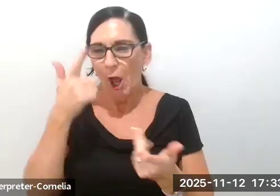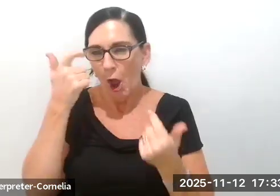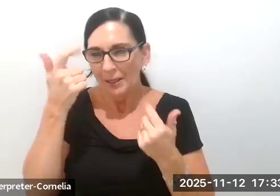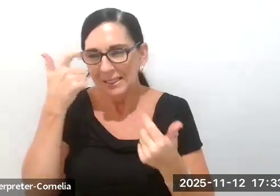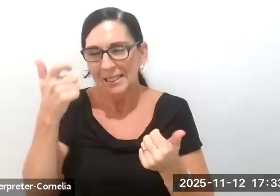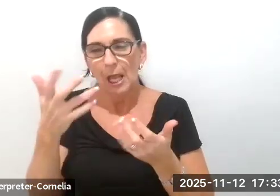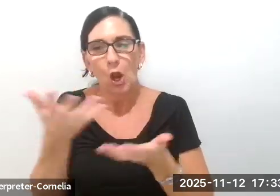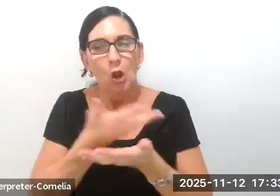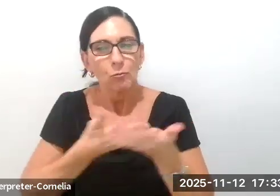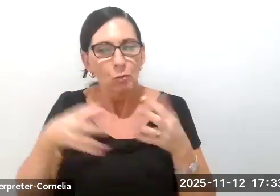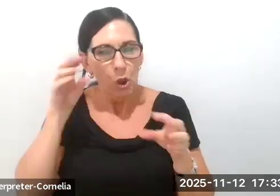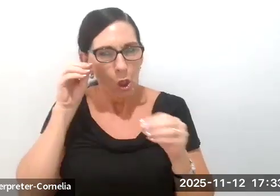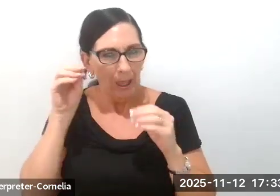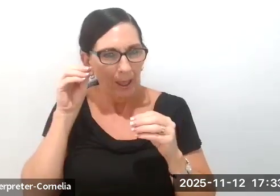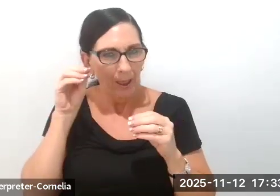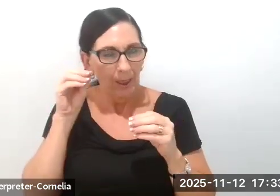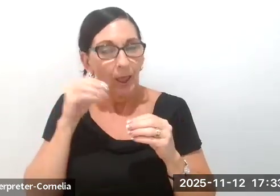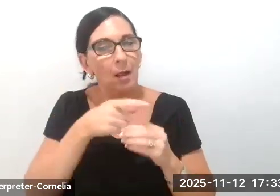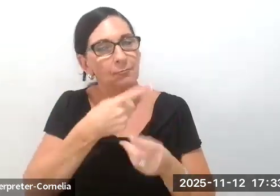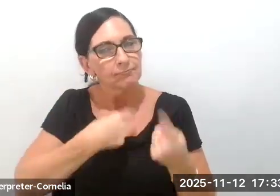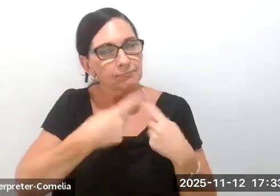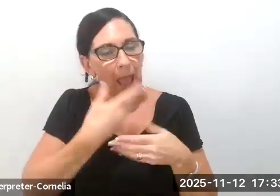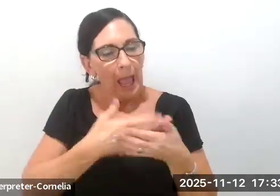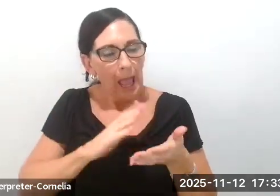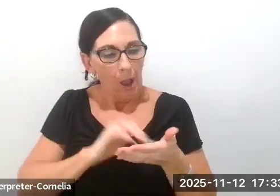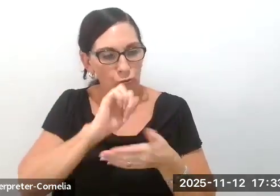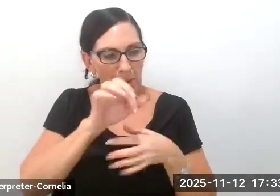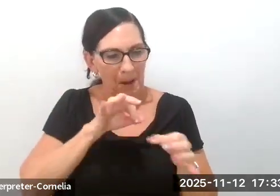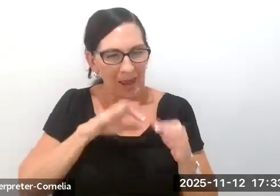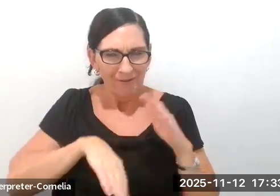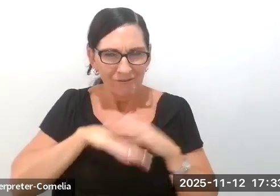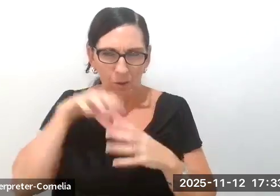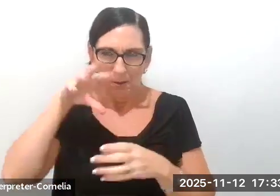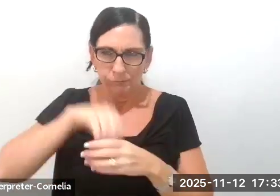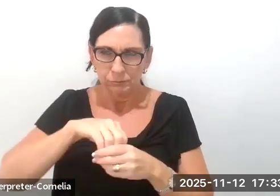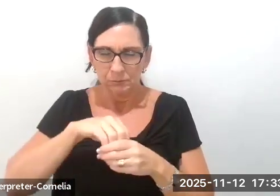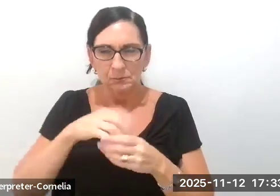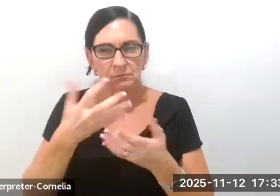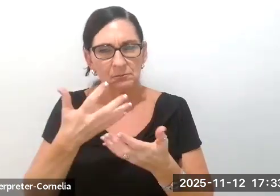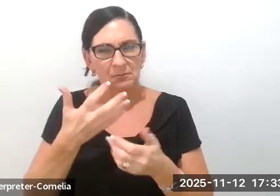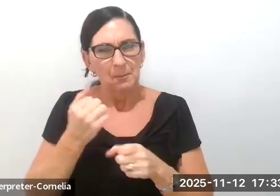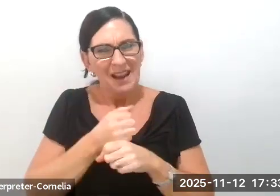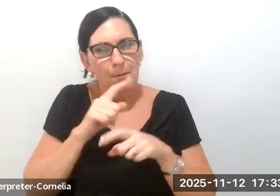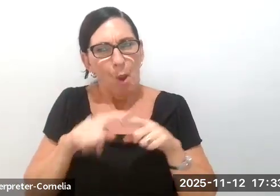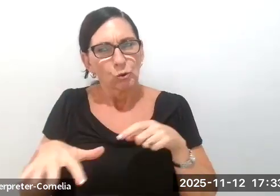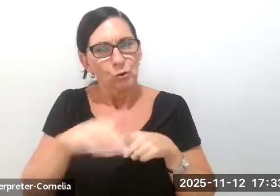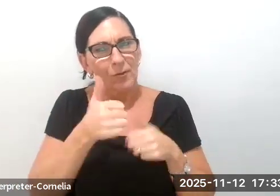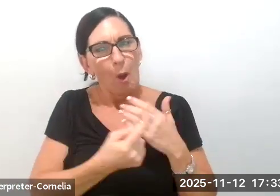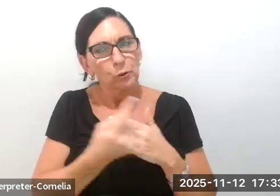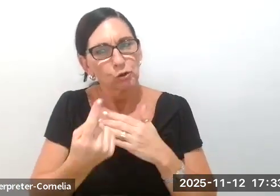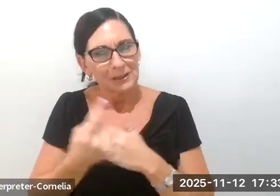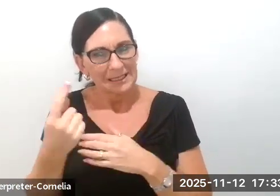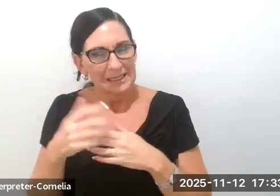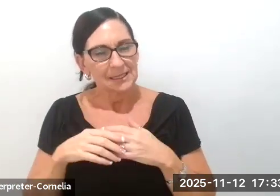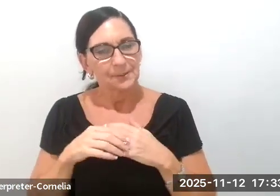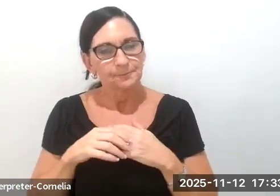ideas. And describe how you plan to participate fully and make the most of the opportunities available through the program.